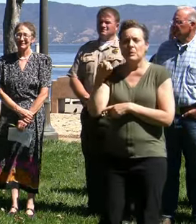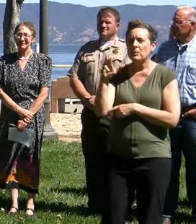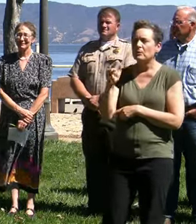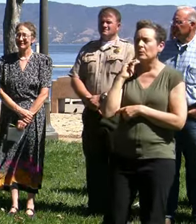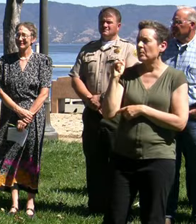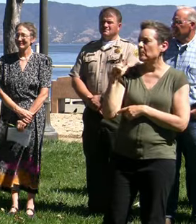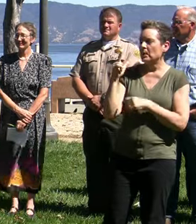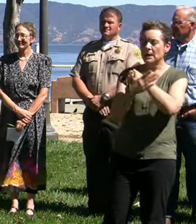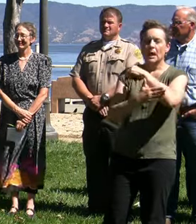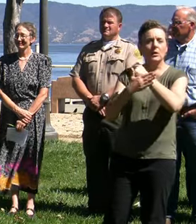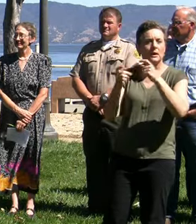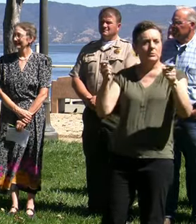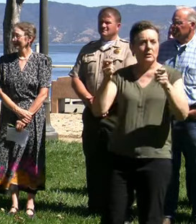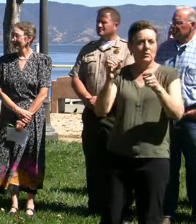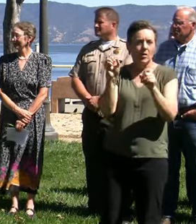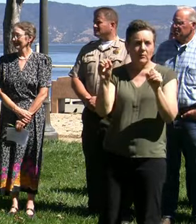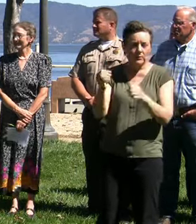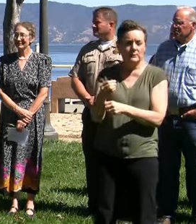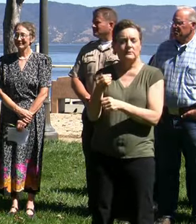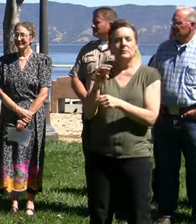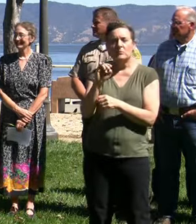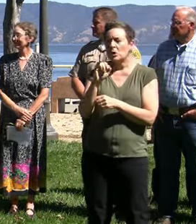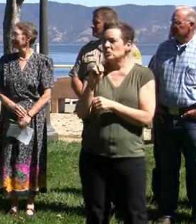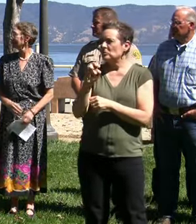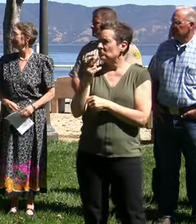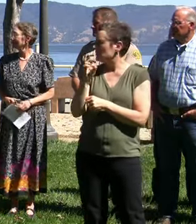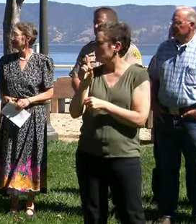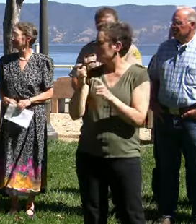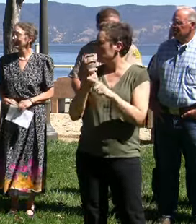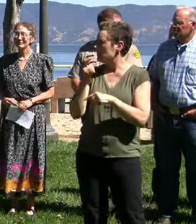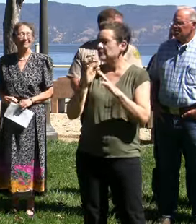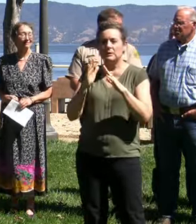Office, Martin Scheel from the City of Lakeport.